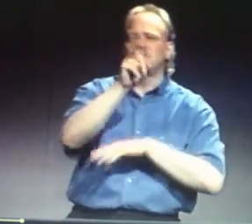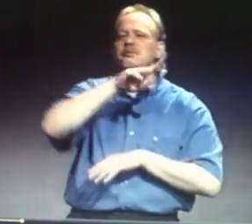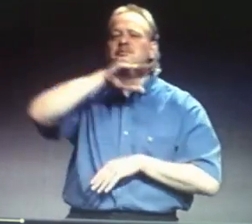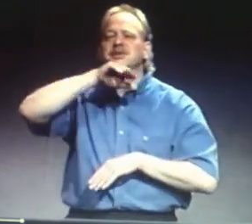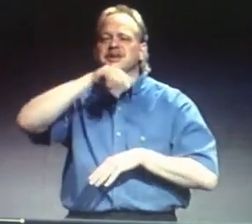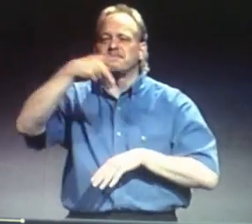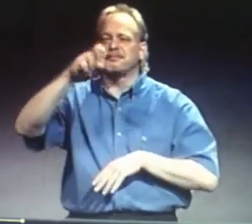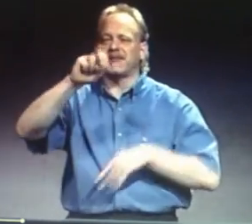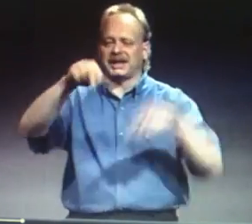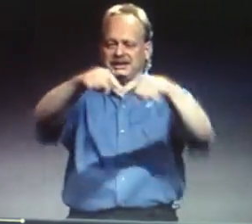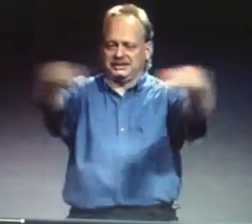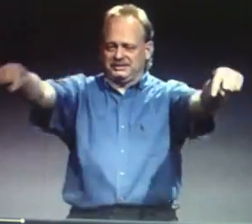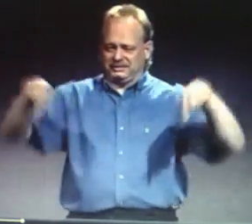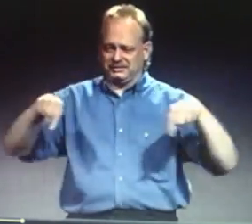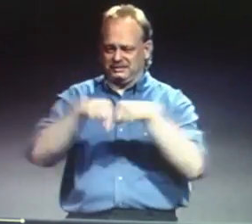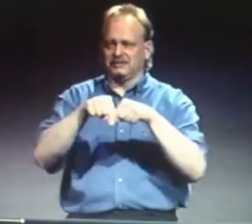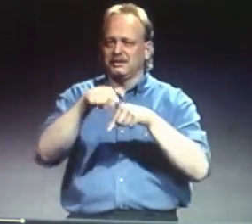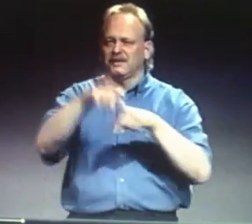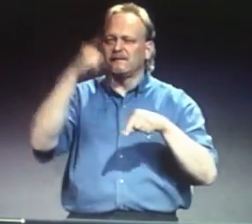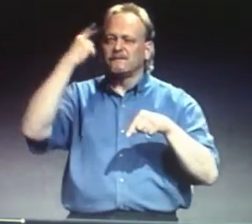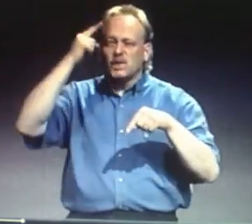The tractor